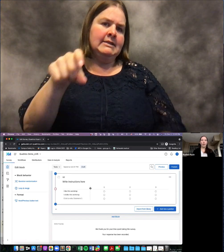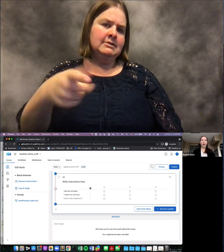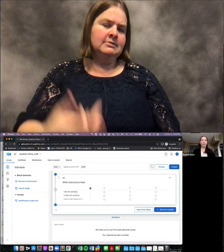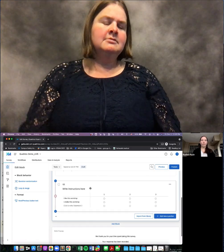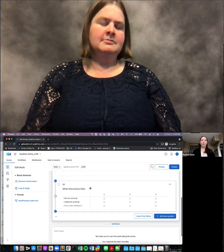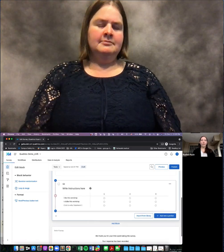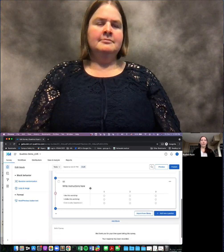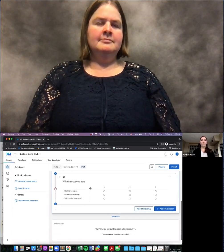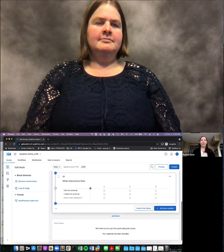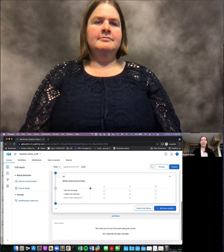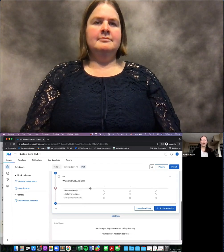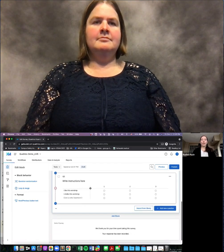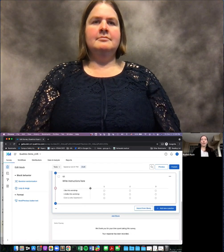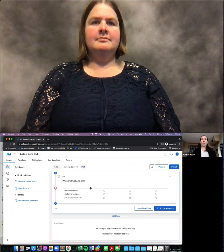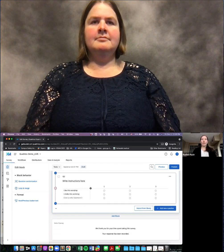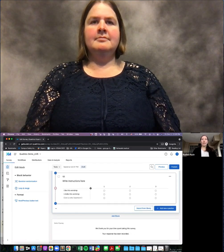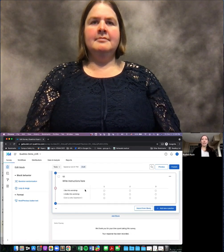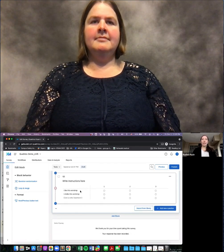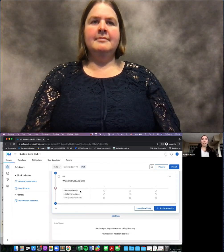Okay.